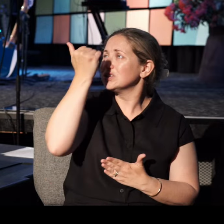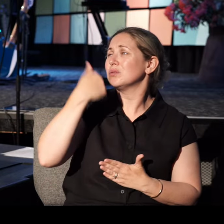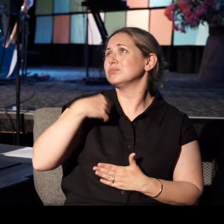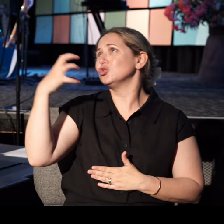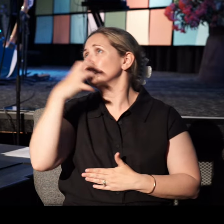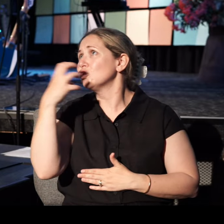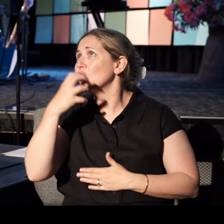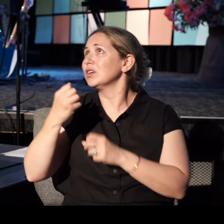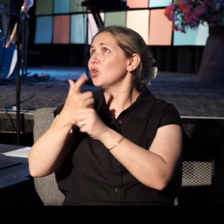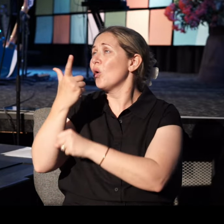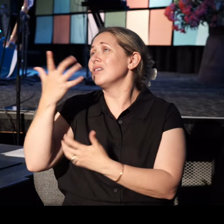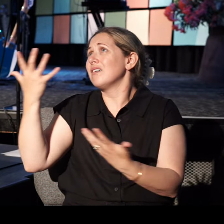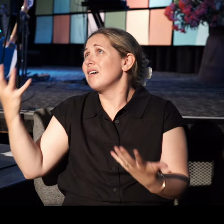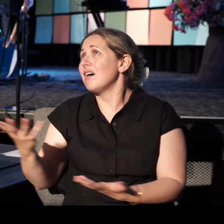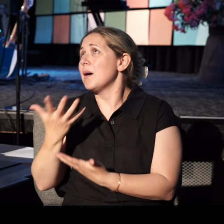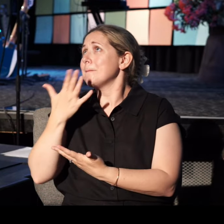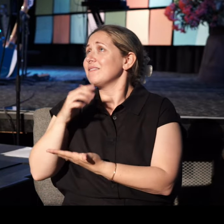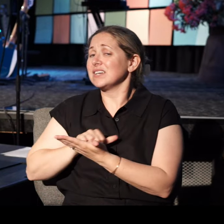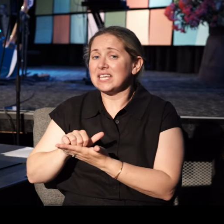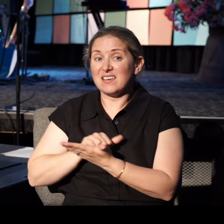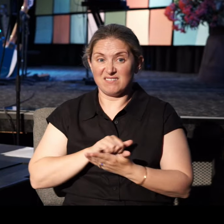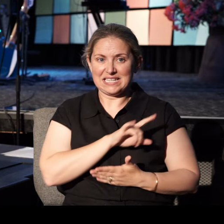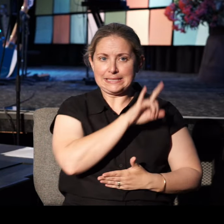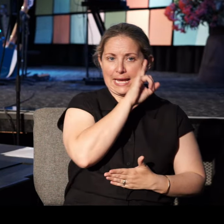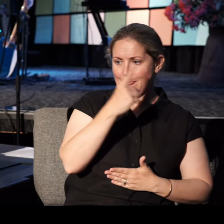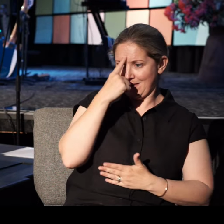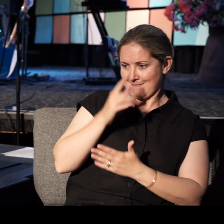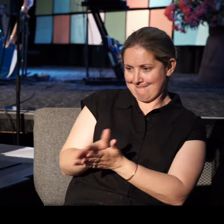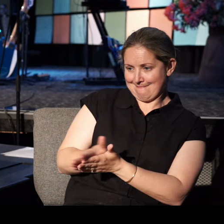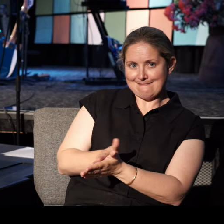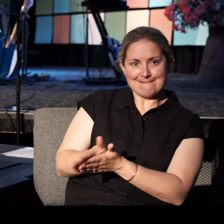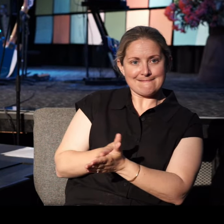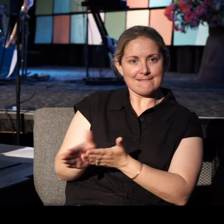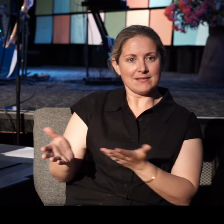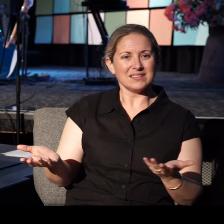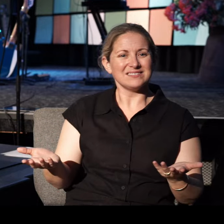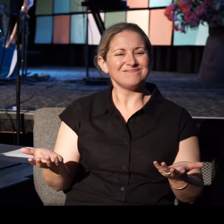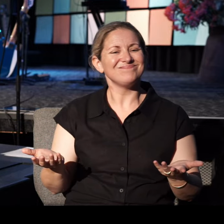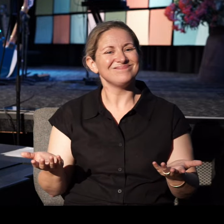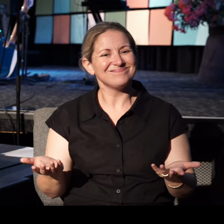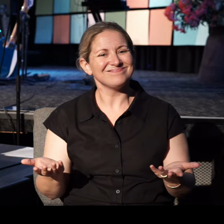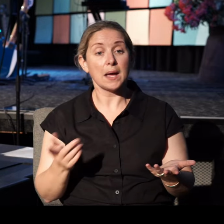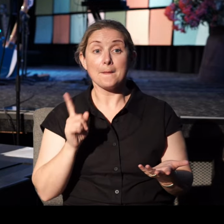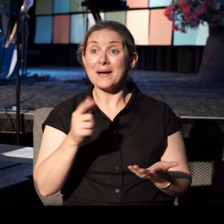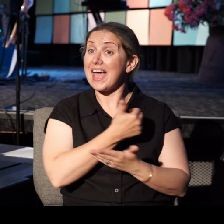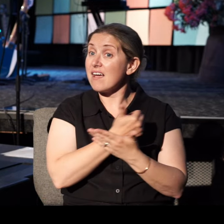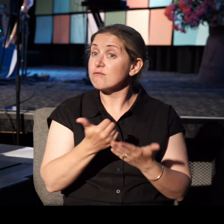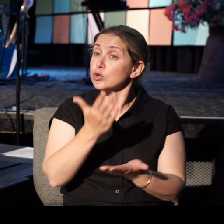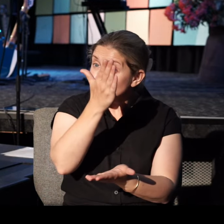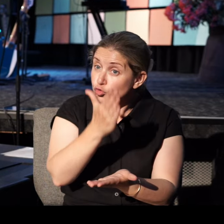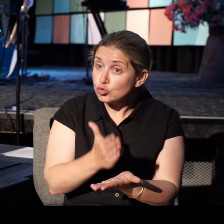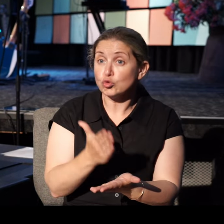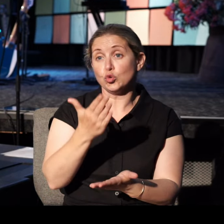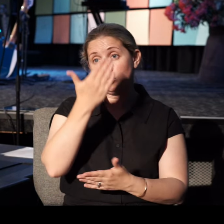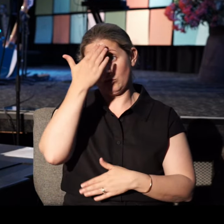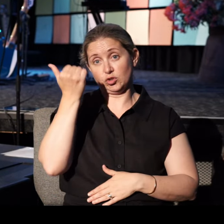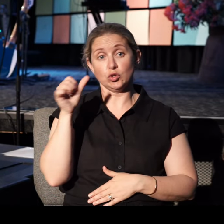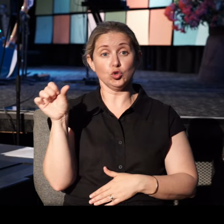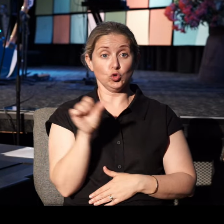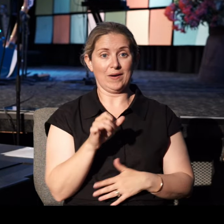that. But here's the thing. Every true child of God has two emotions happening at one and the same